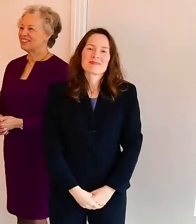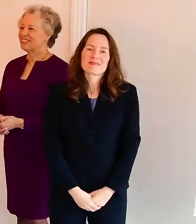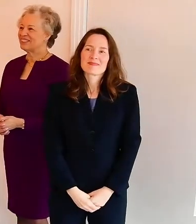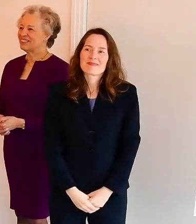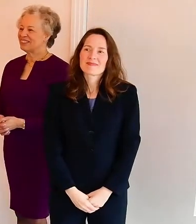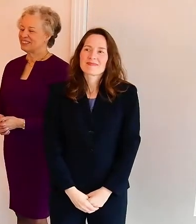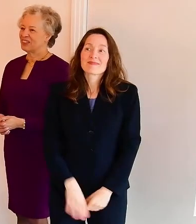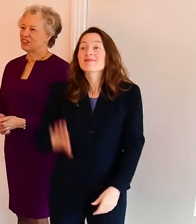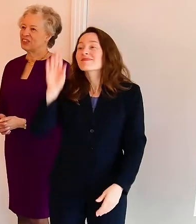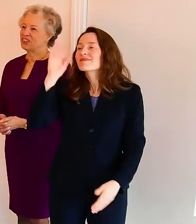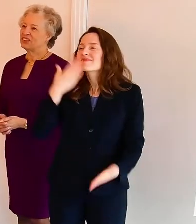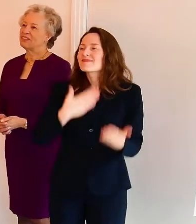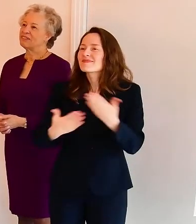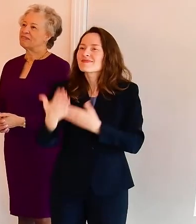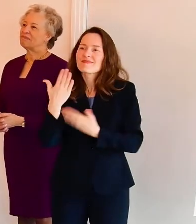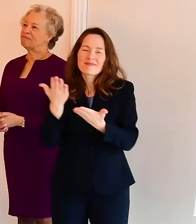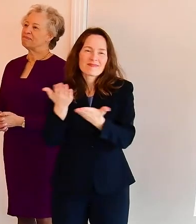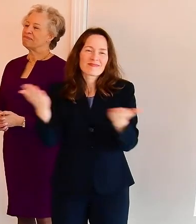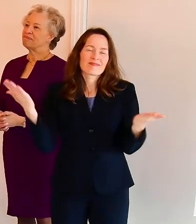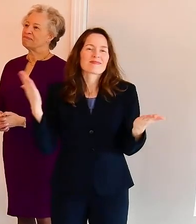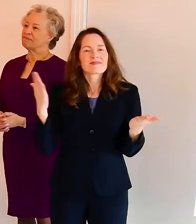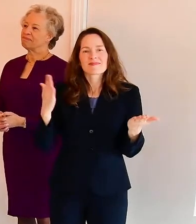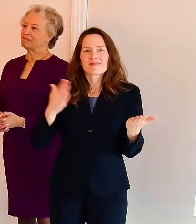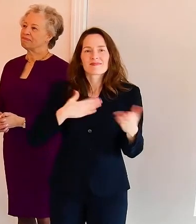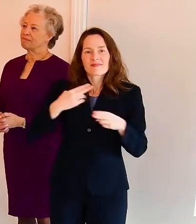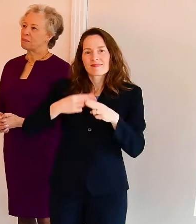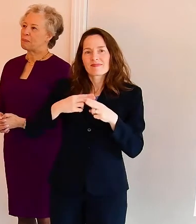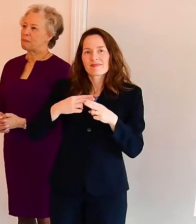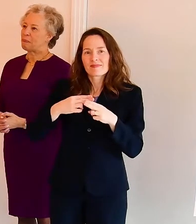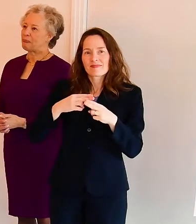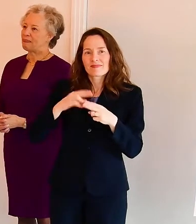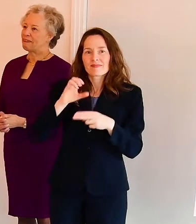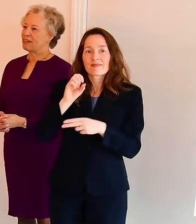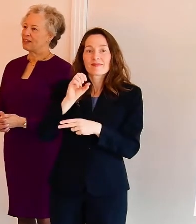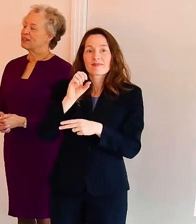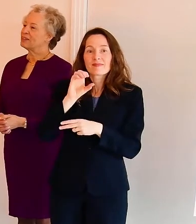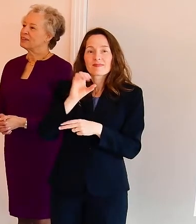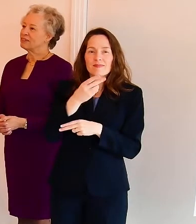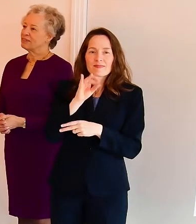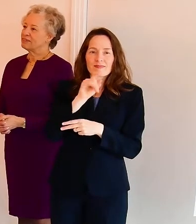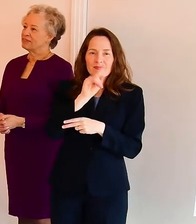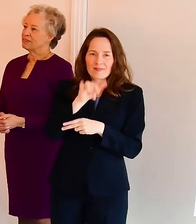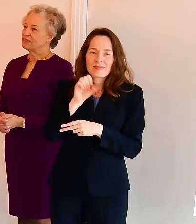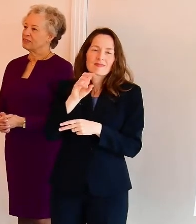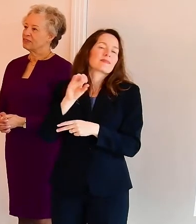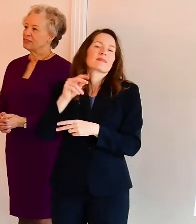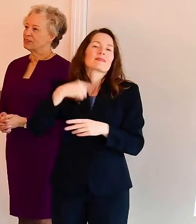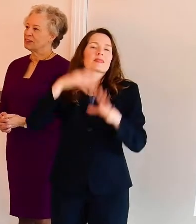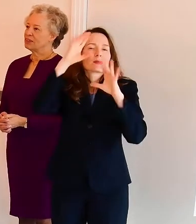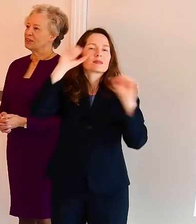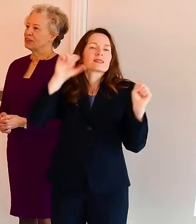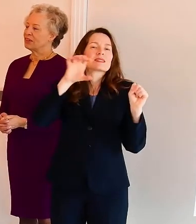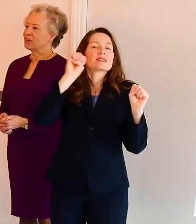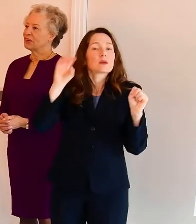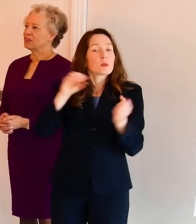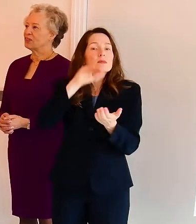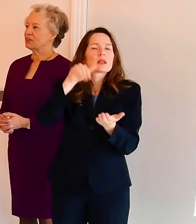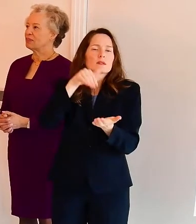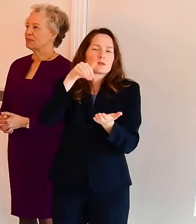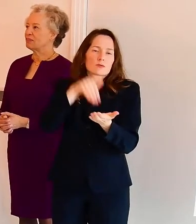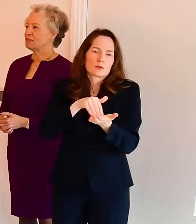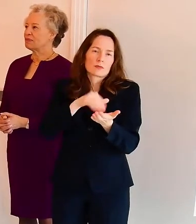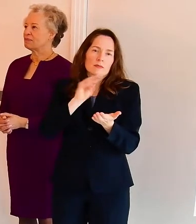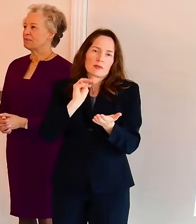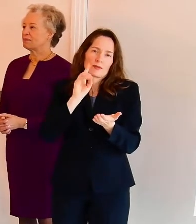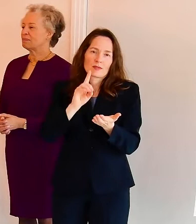Hi, and good morning, everyone. My name is Christy Simon. I'm the president and CEO of the Central Maryland Chamber of Commerce, and I echo many of the thoughts